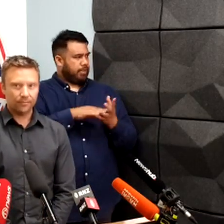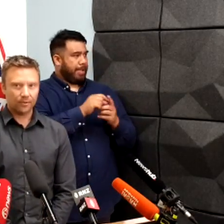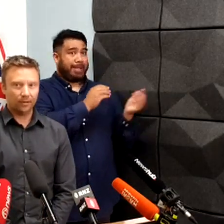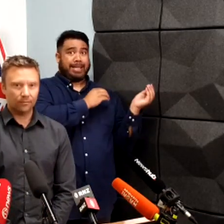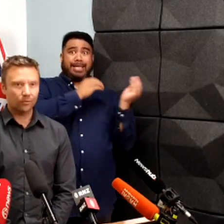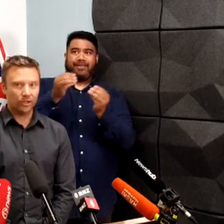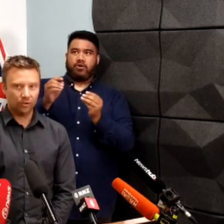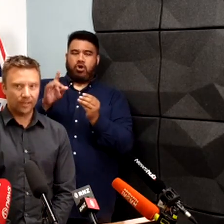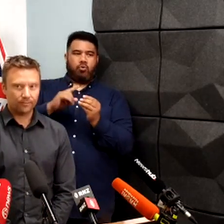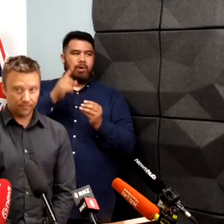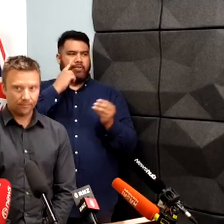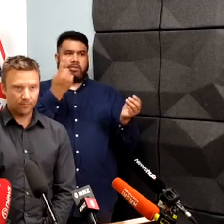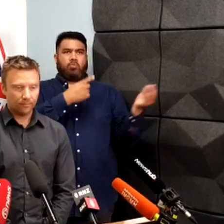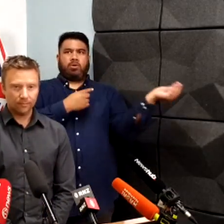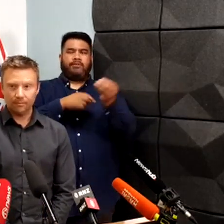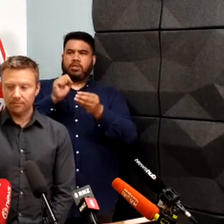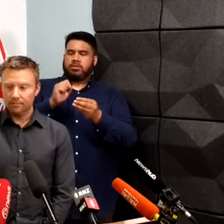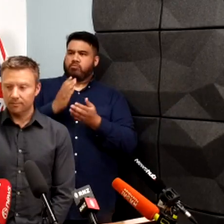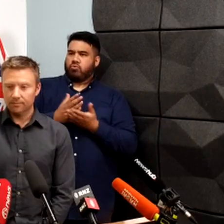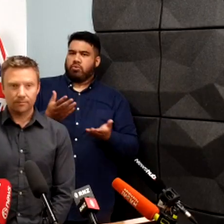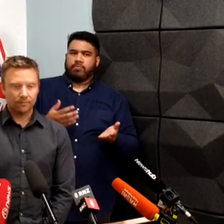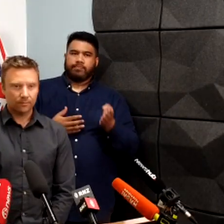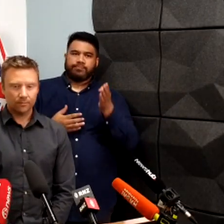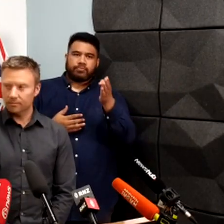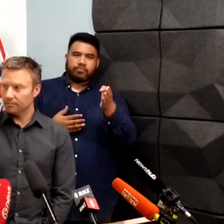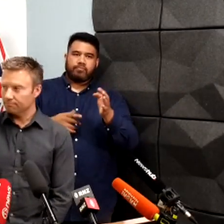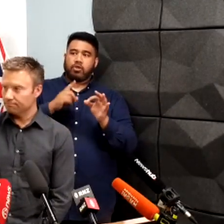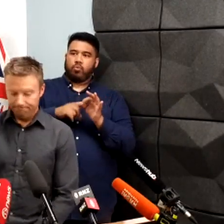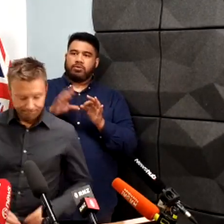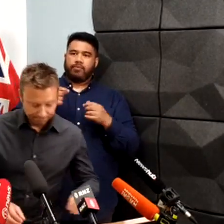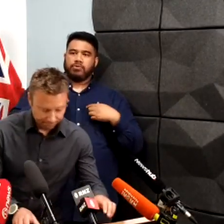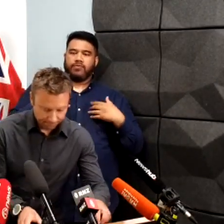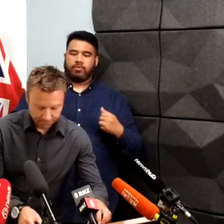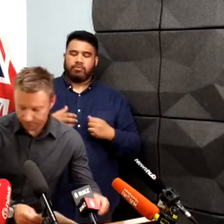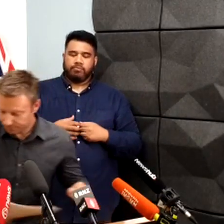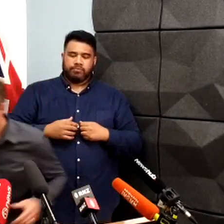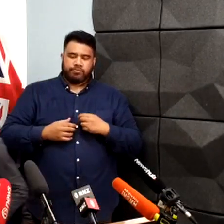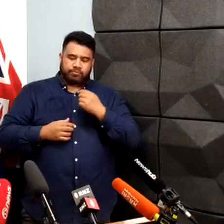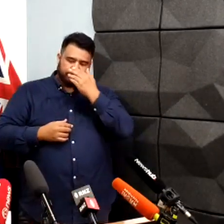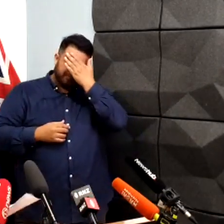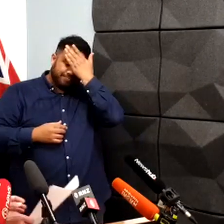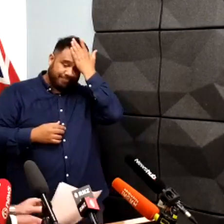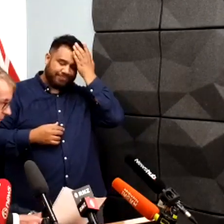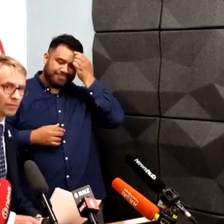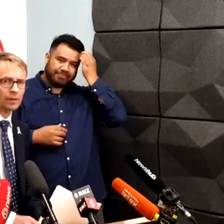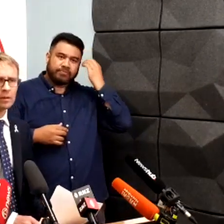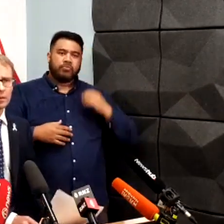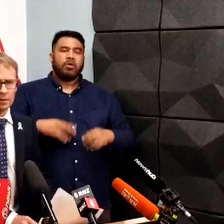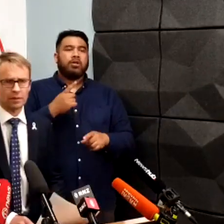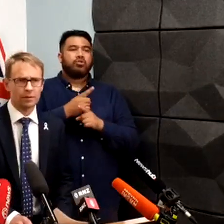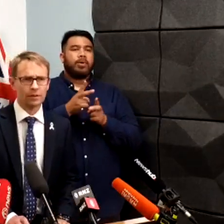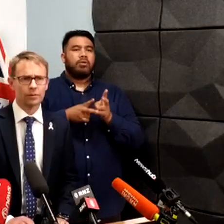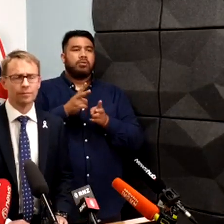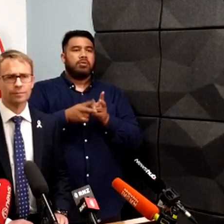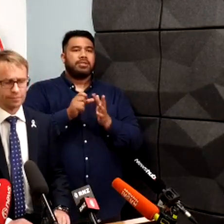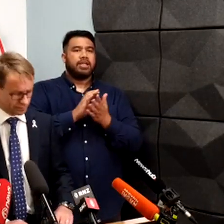yes. I'm quite sure of that. A question for the Ministry of Health, especially. I'm speaking about burns units across the